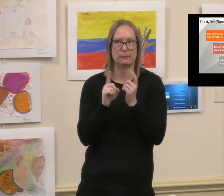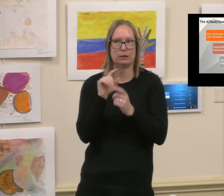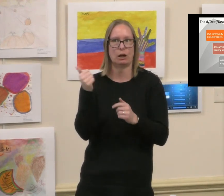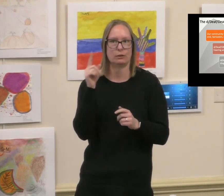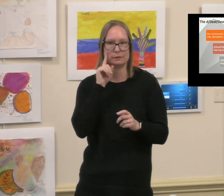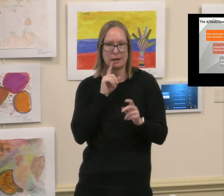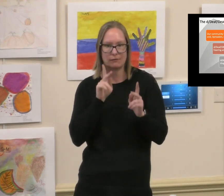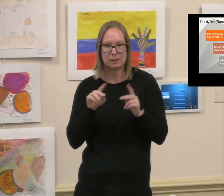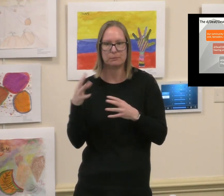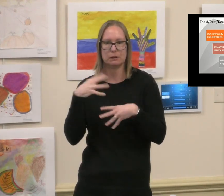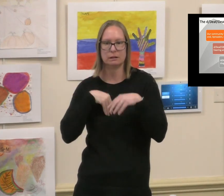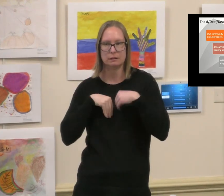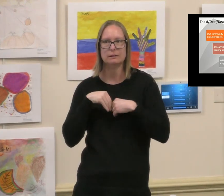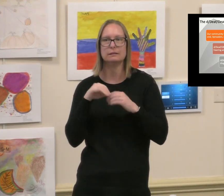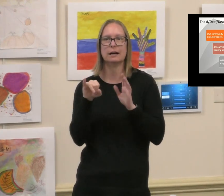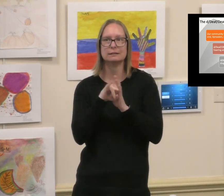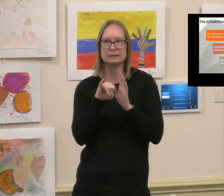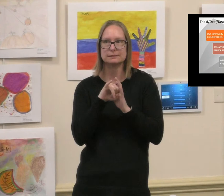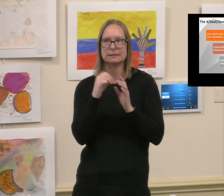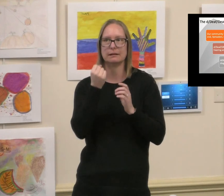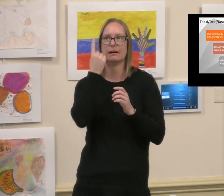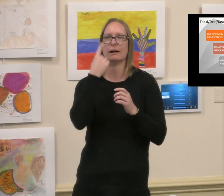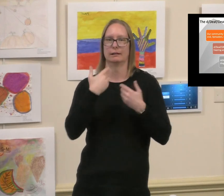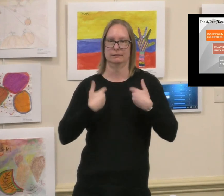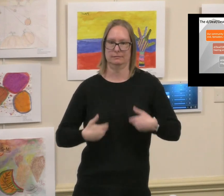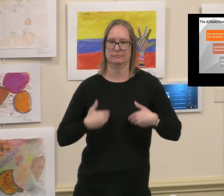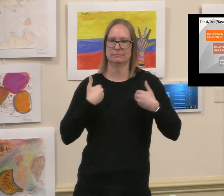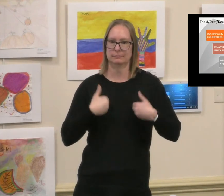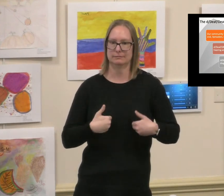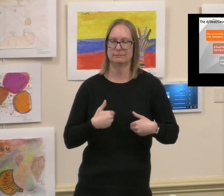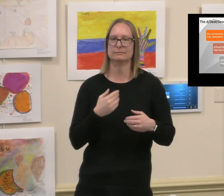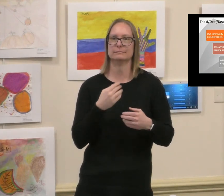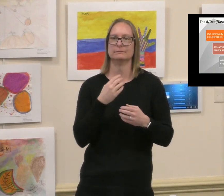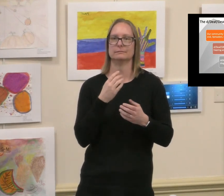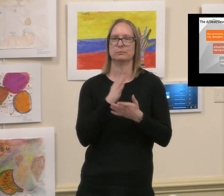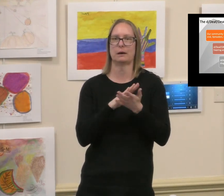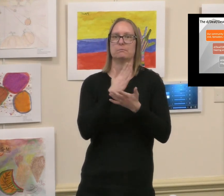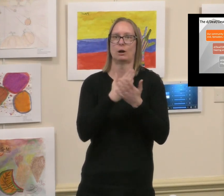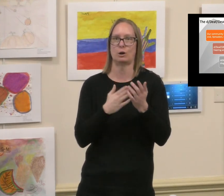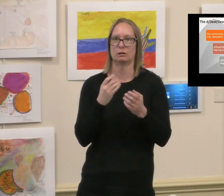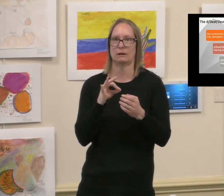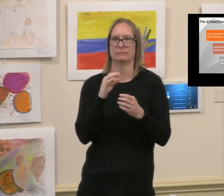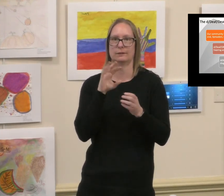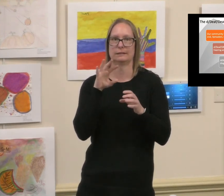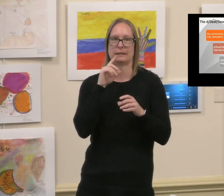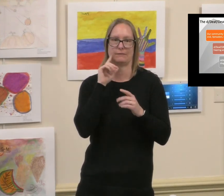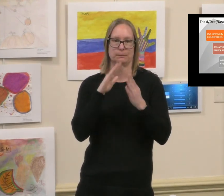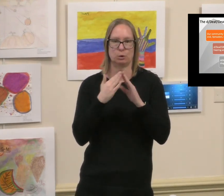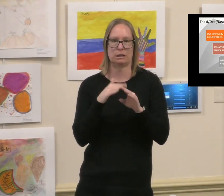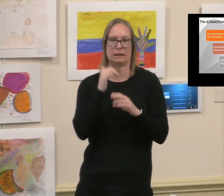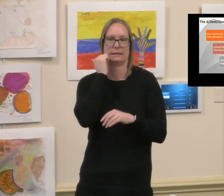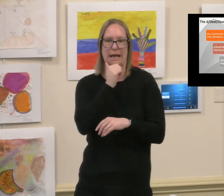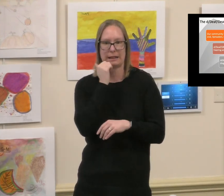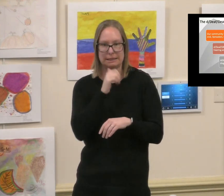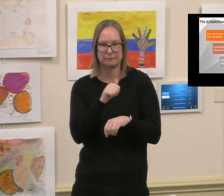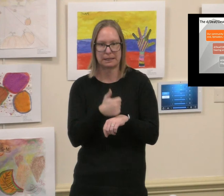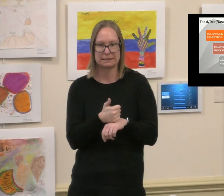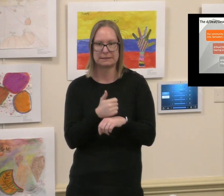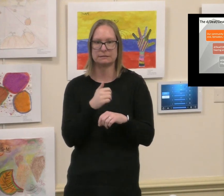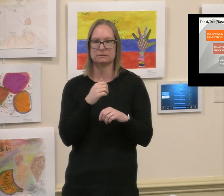was deaf. It wasn't until I met other deaf people and learned from them that it can become an identity and